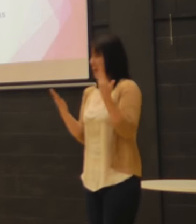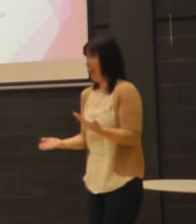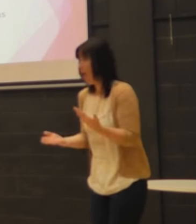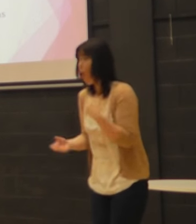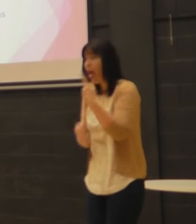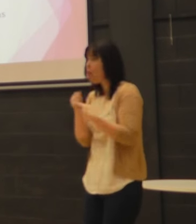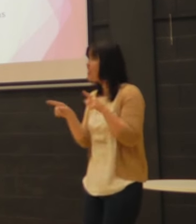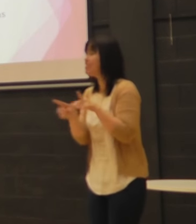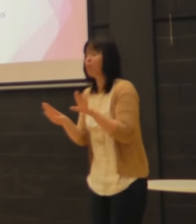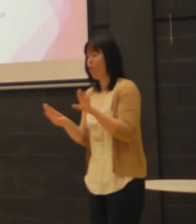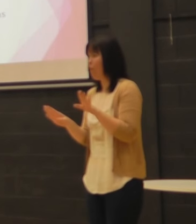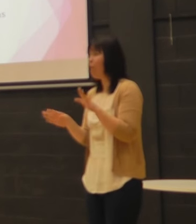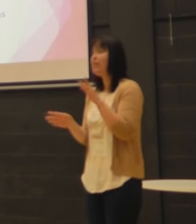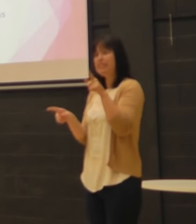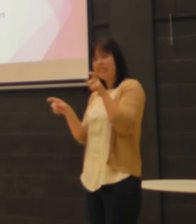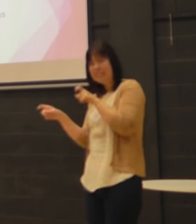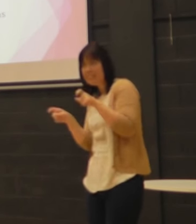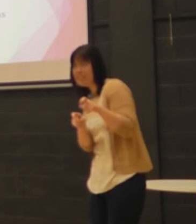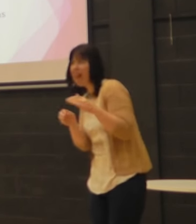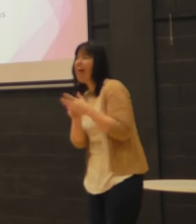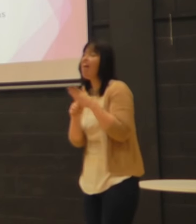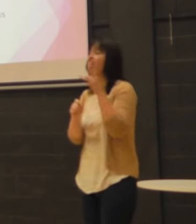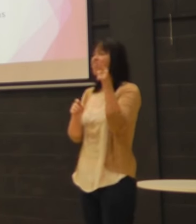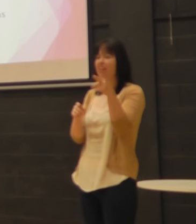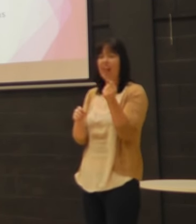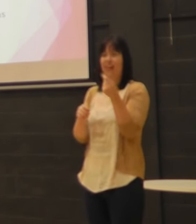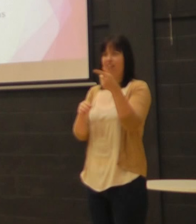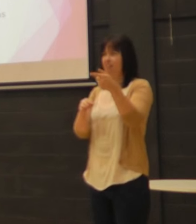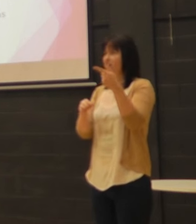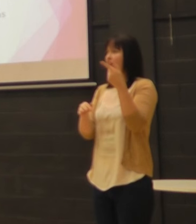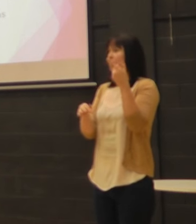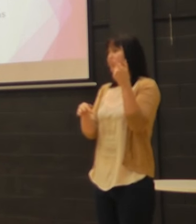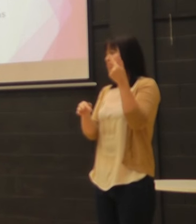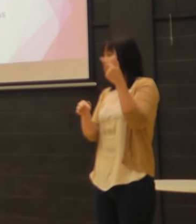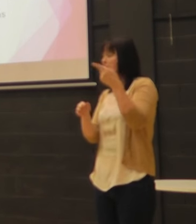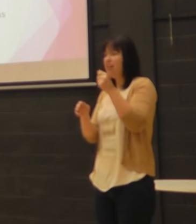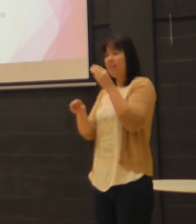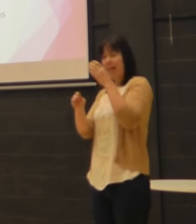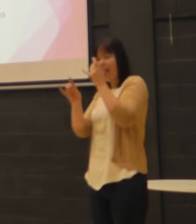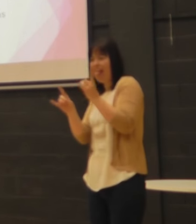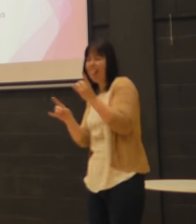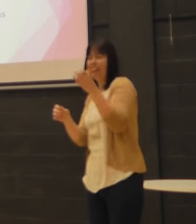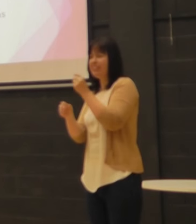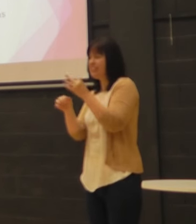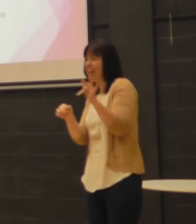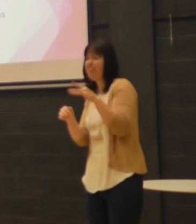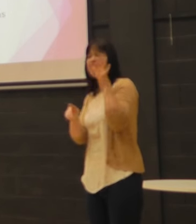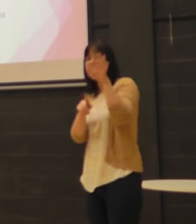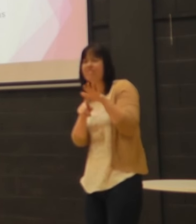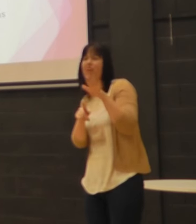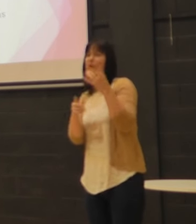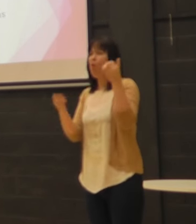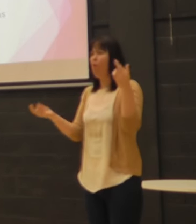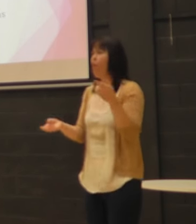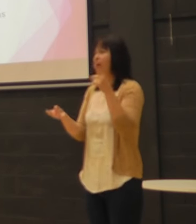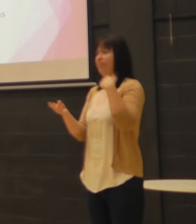There's still paternalism, there's still patronizing behavior by health staff, patients are still not listened